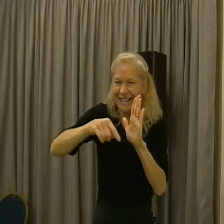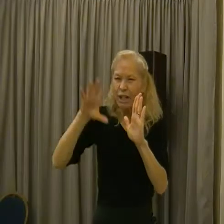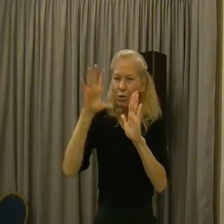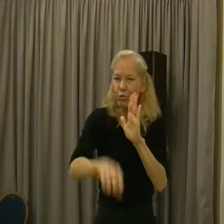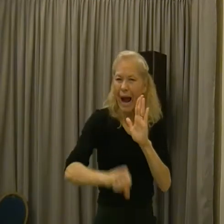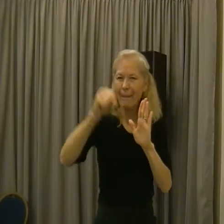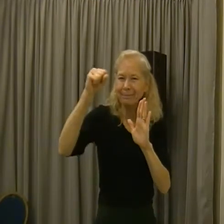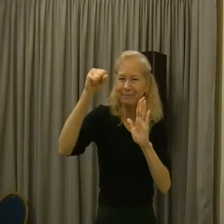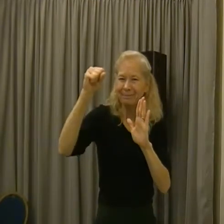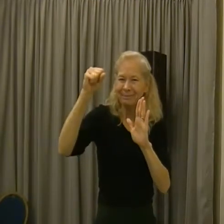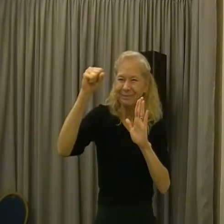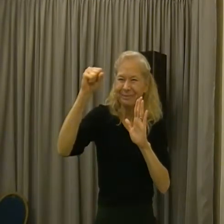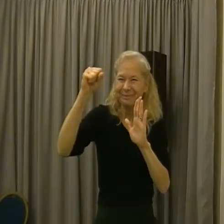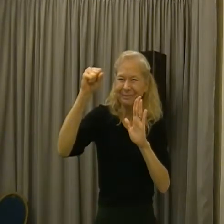line? Stephen Hawking.